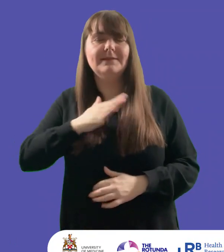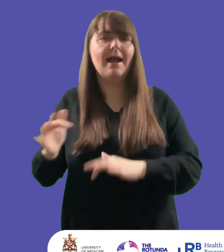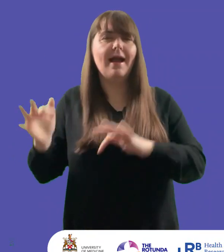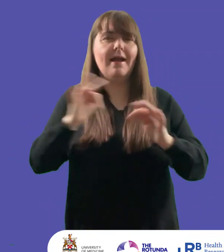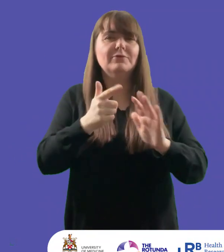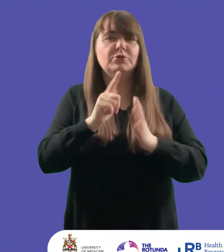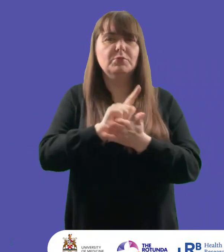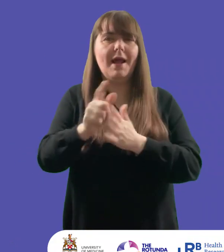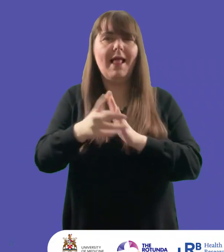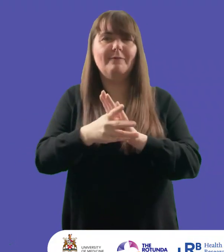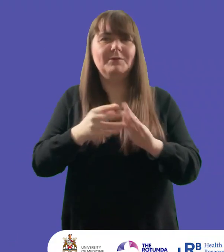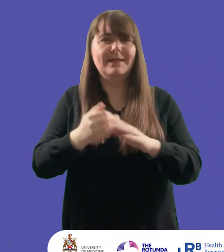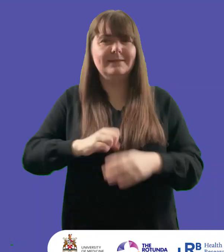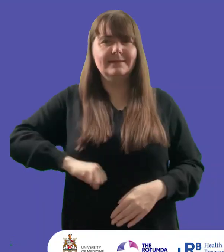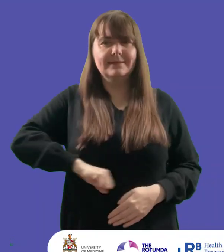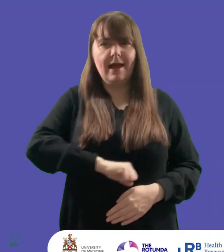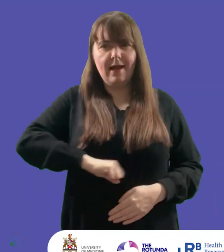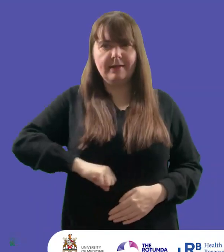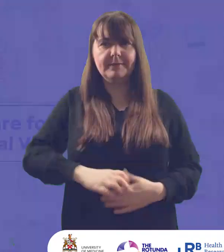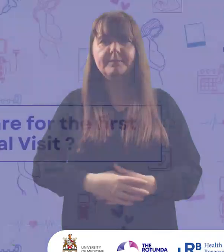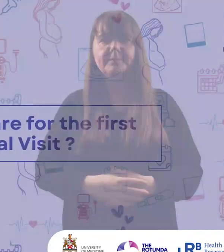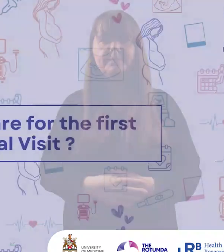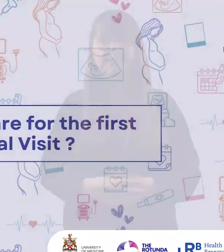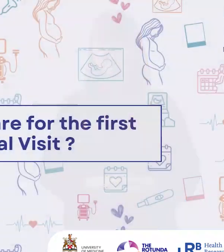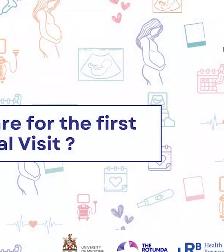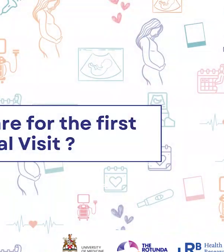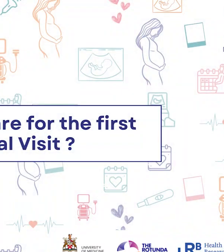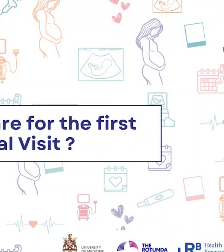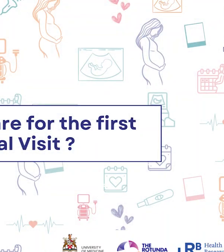heartbeat after 12 weeks in the ultrasound scan.